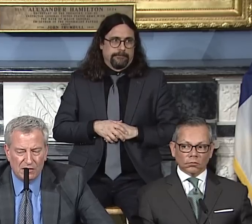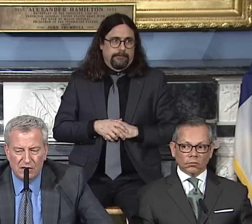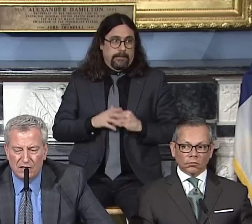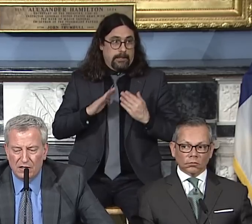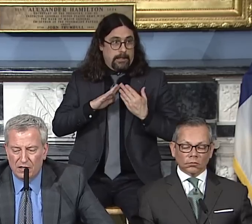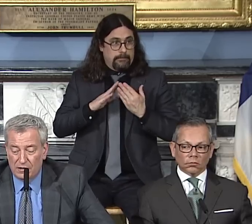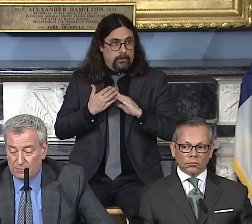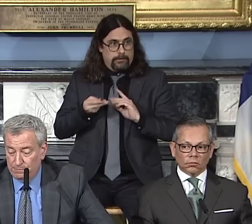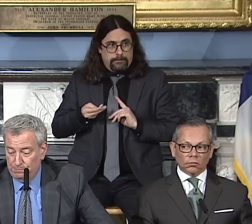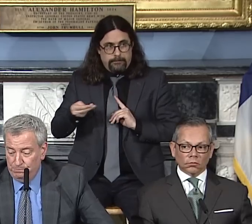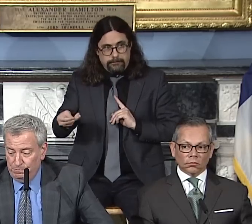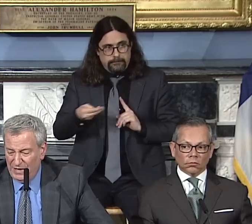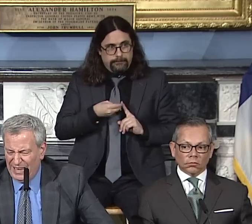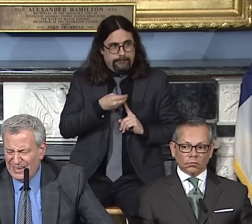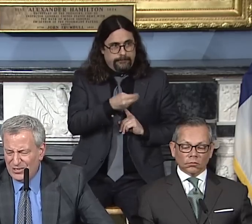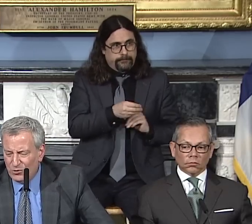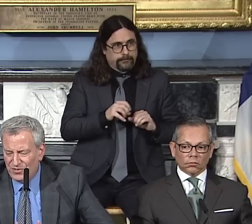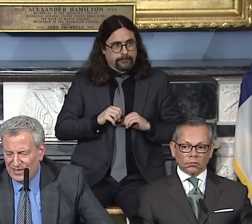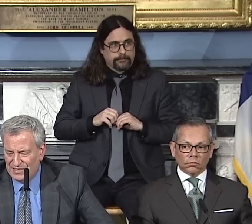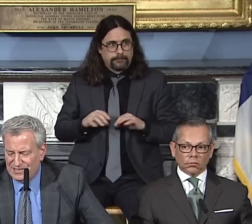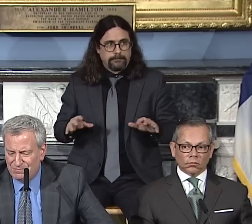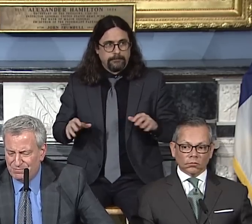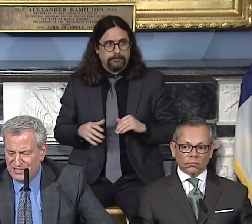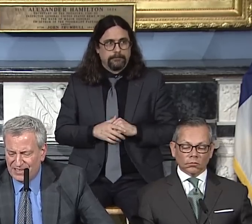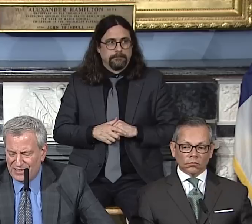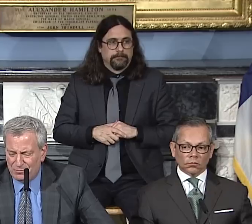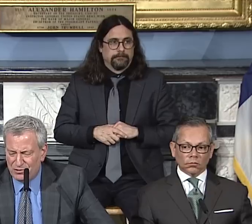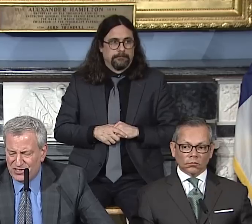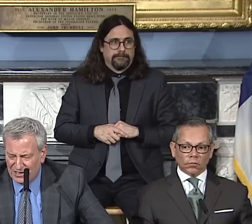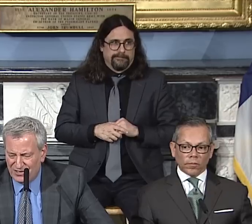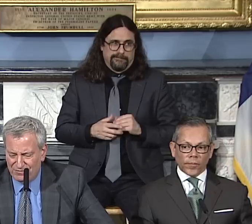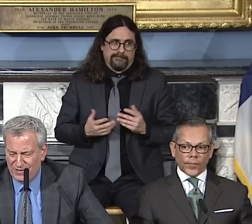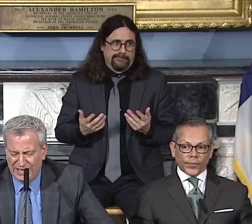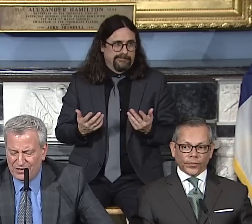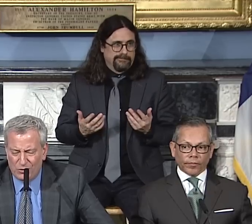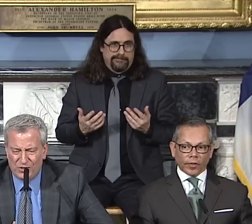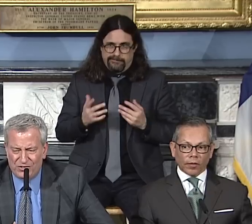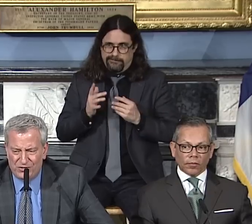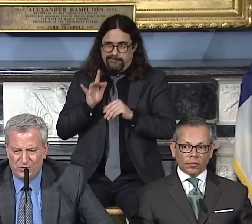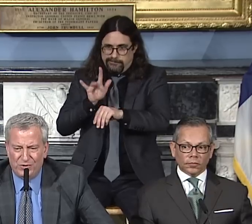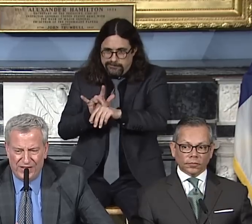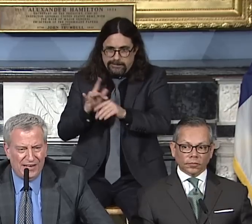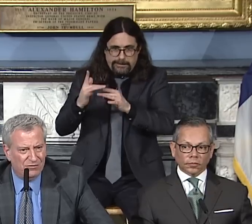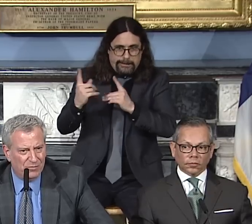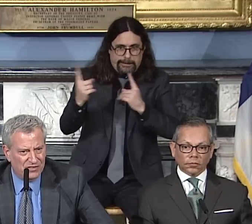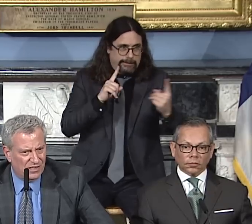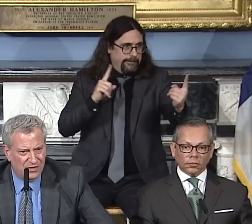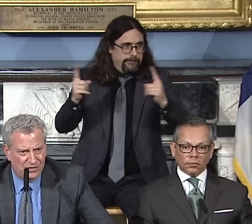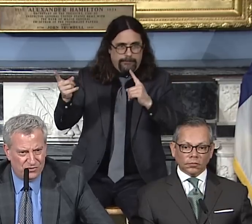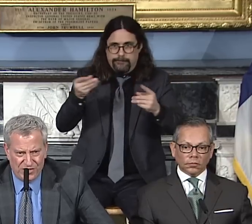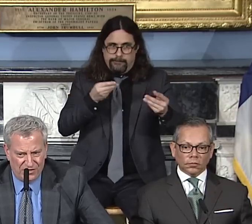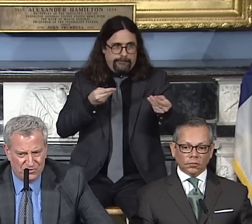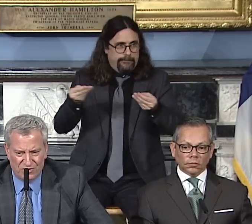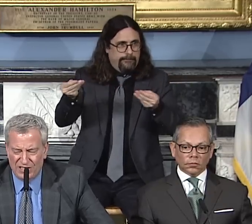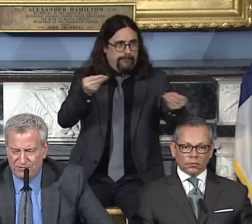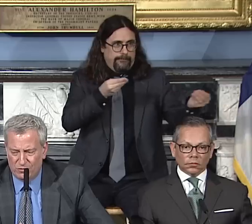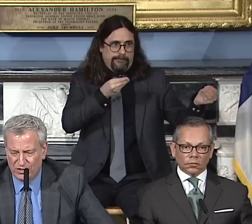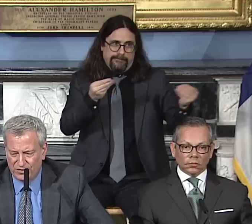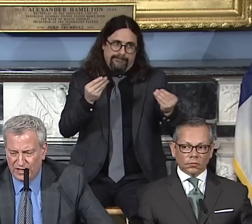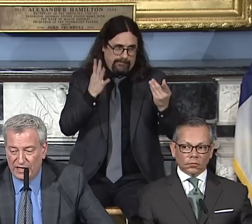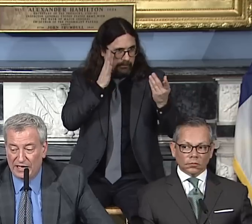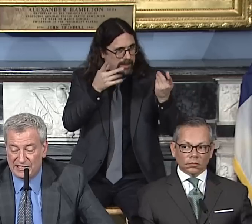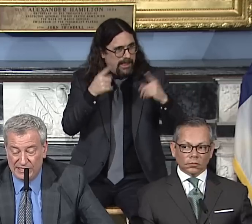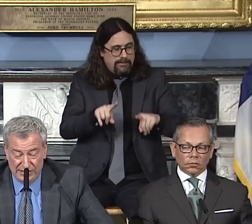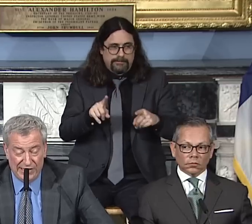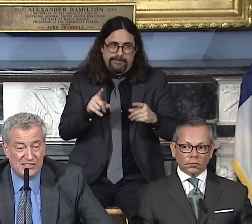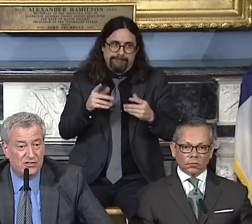not. And I don't think it's particularly productive, meaning I don't know what you do with that information. I don't know how you change your life or what